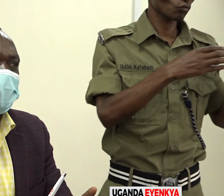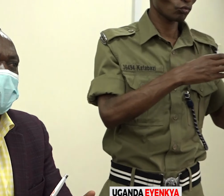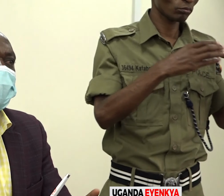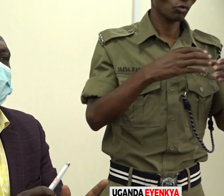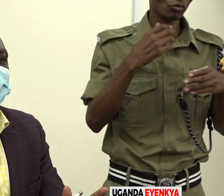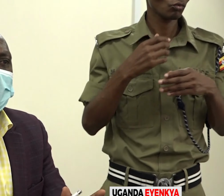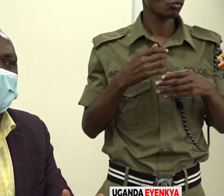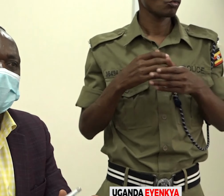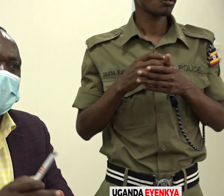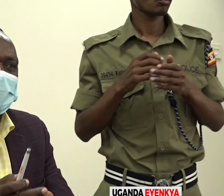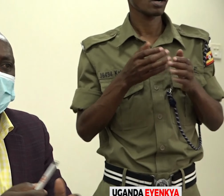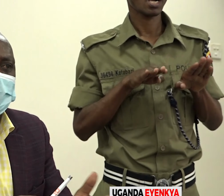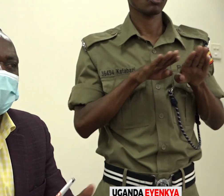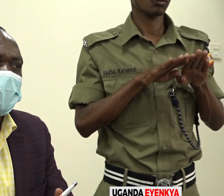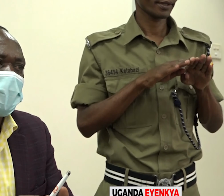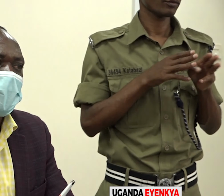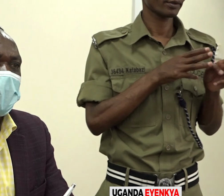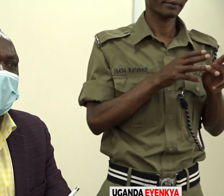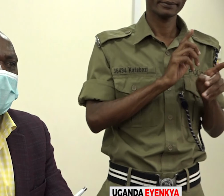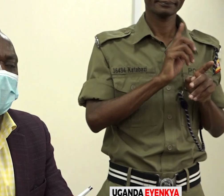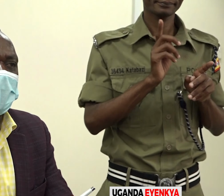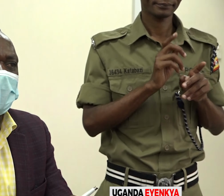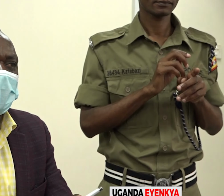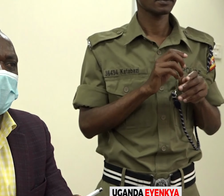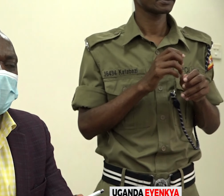abatakkaanya ne system naye nga bakyalenjinga system ne boogera,